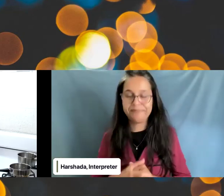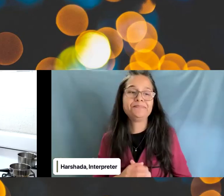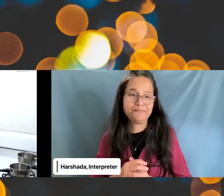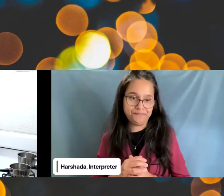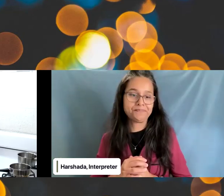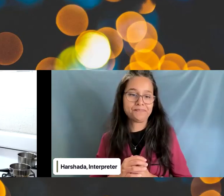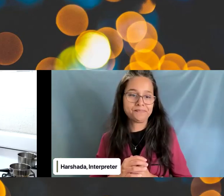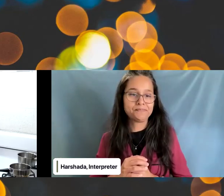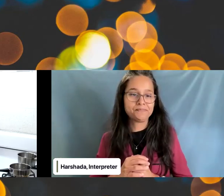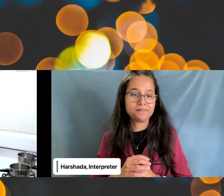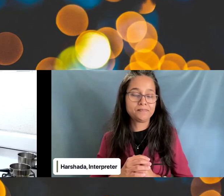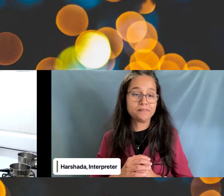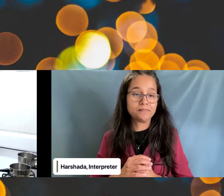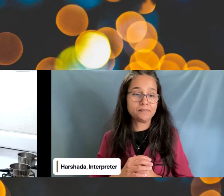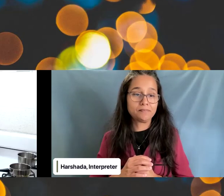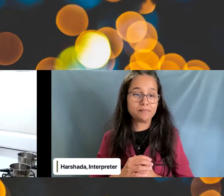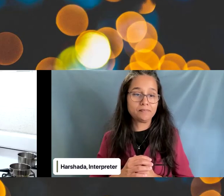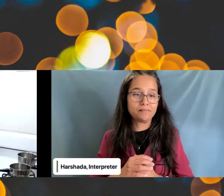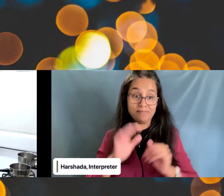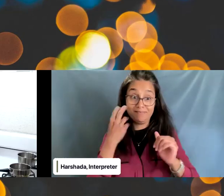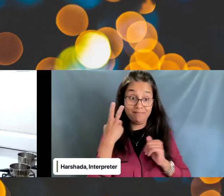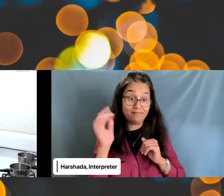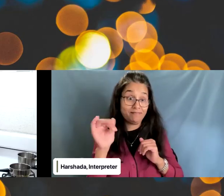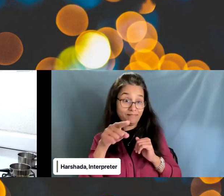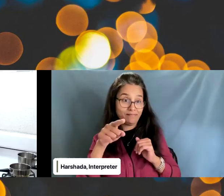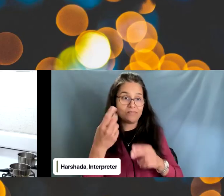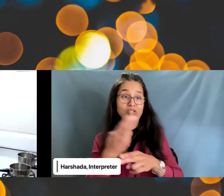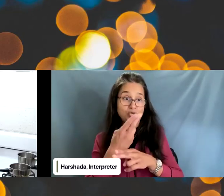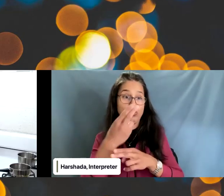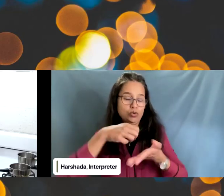And then kind of using your finger